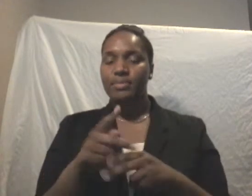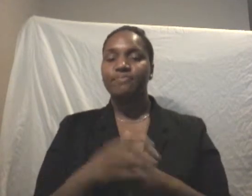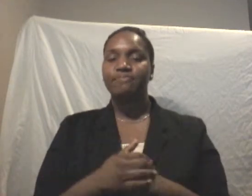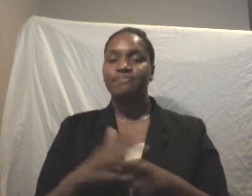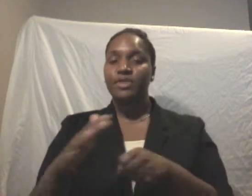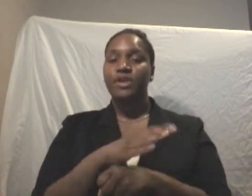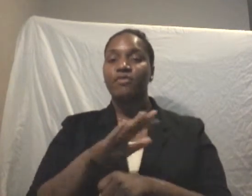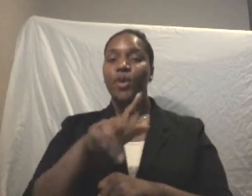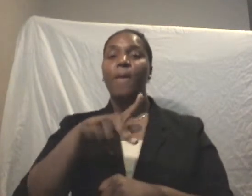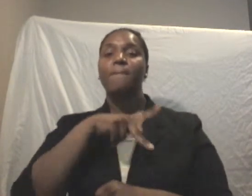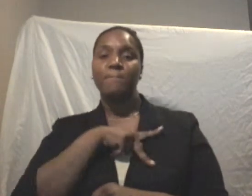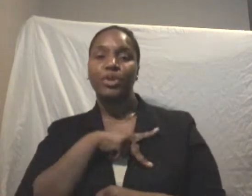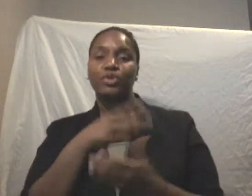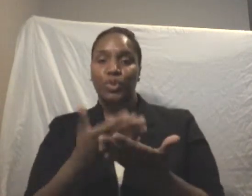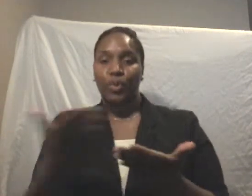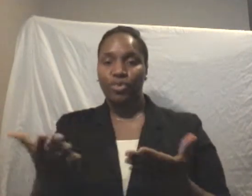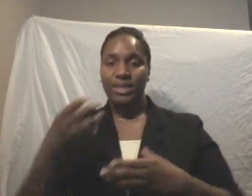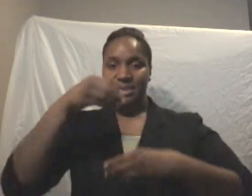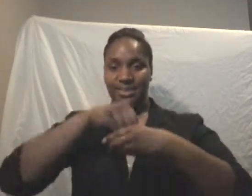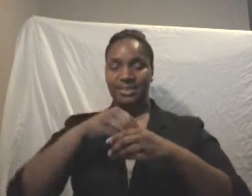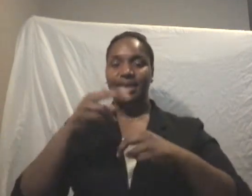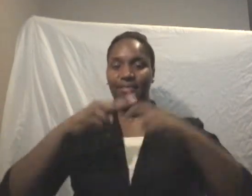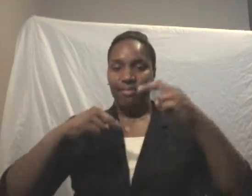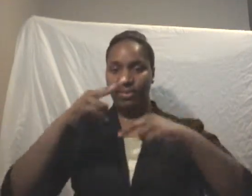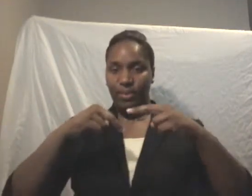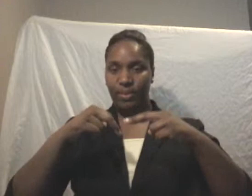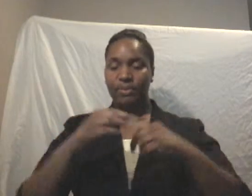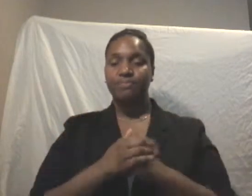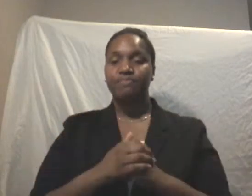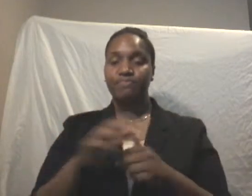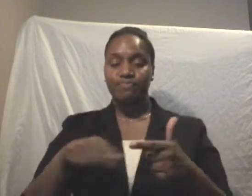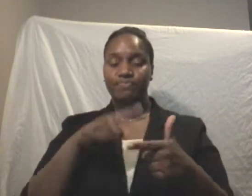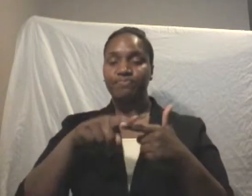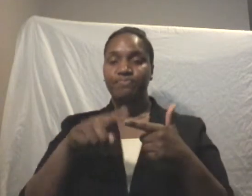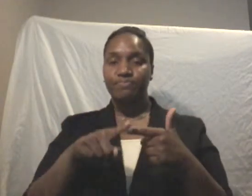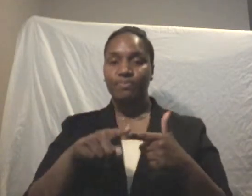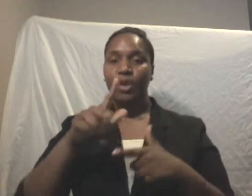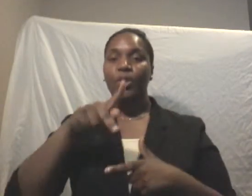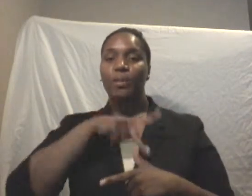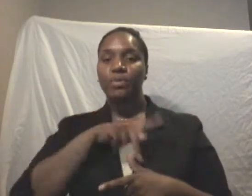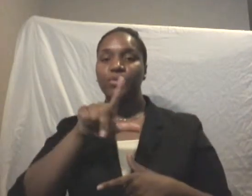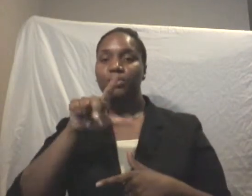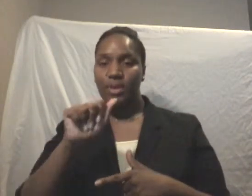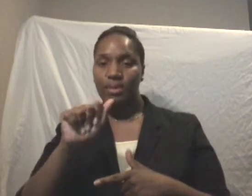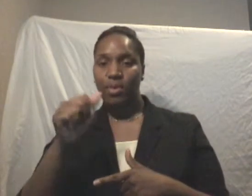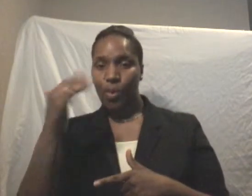personal belongings inside the structure, your personal liability in case someone slips and falls on